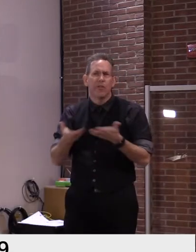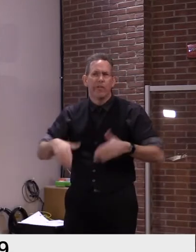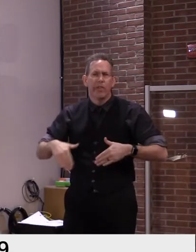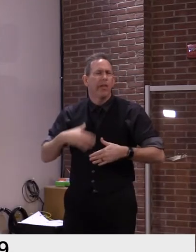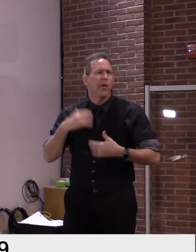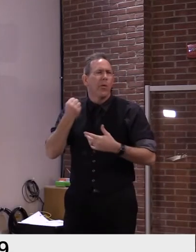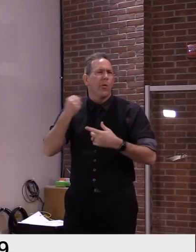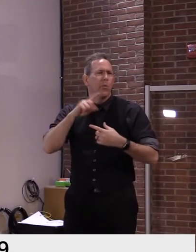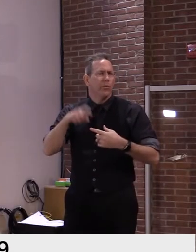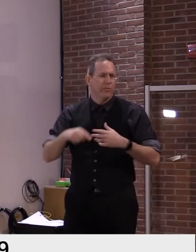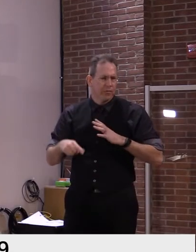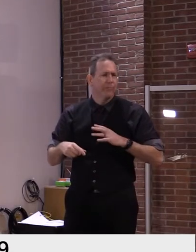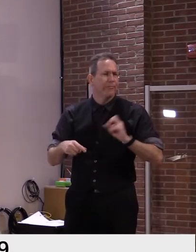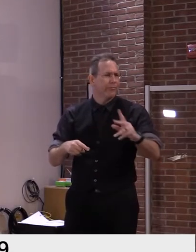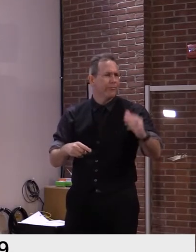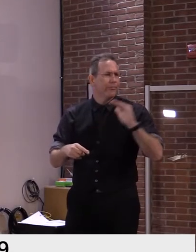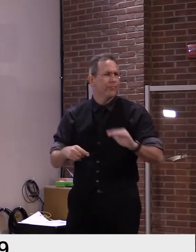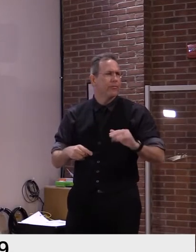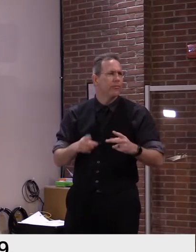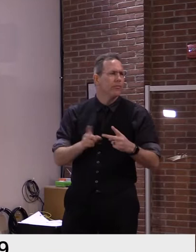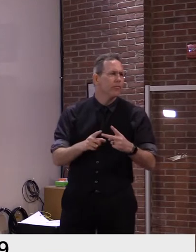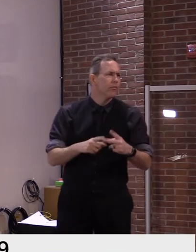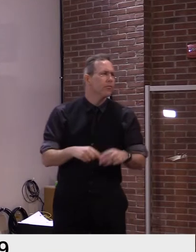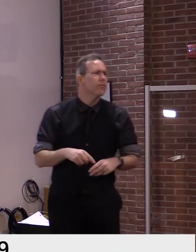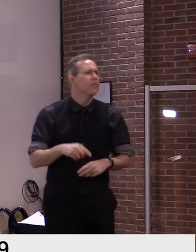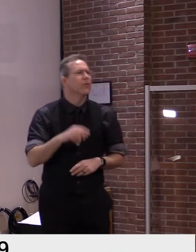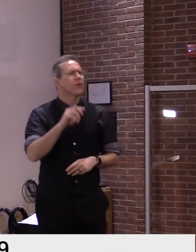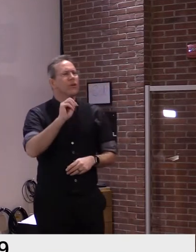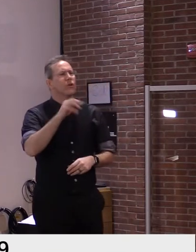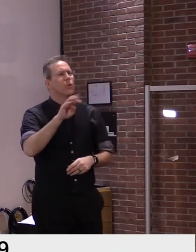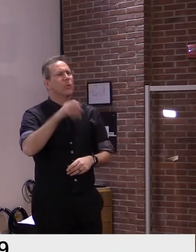Ed, Newport Daily Express.